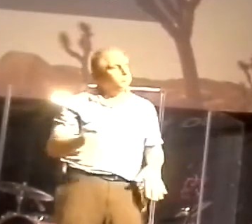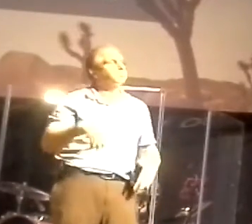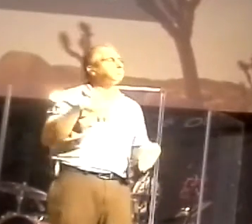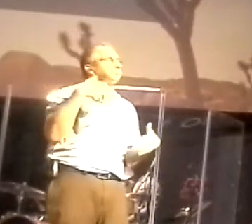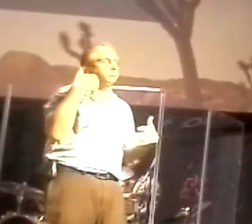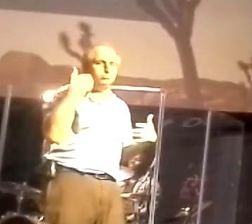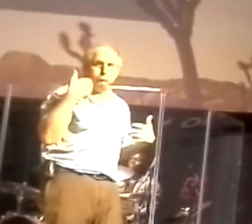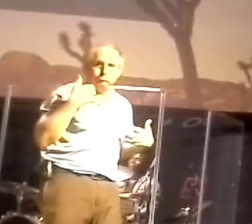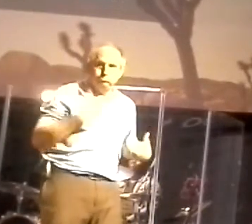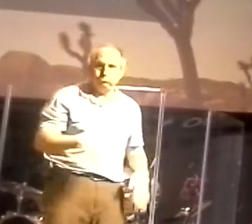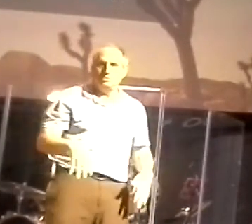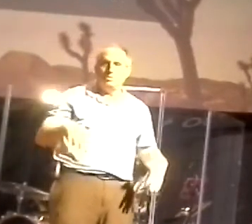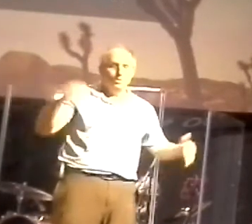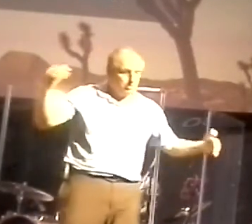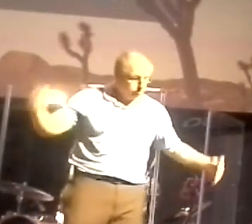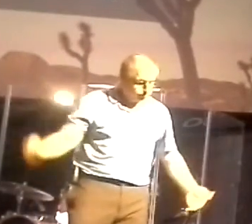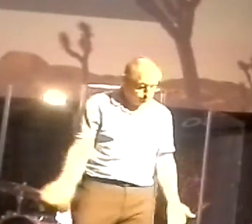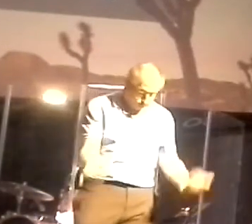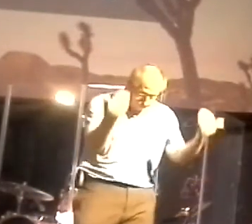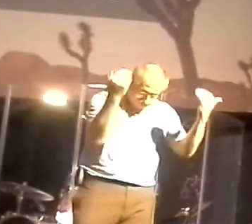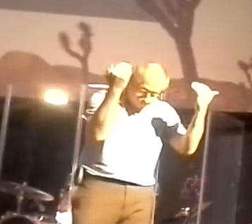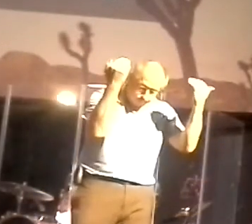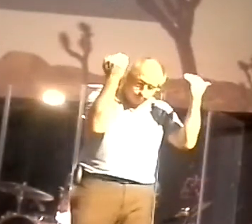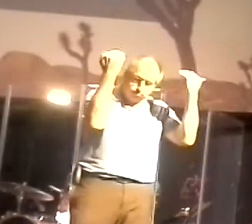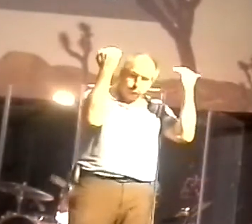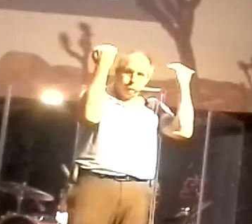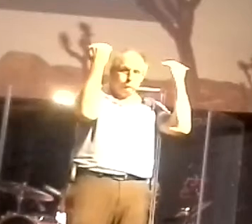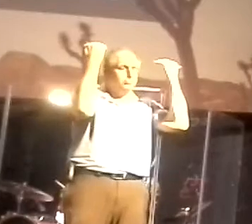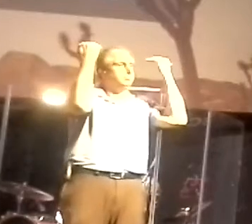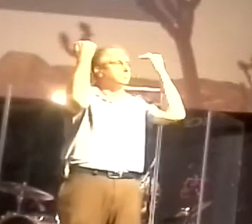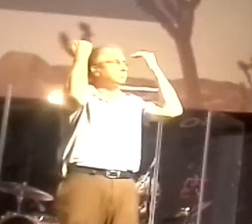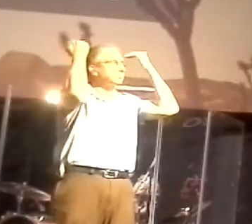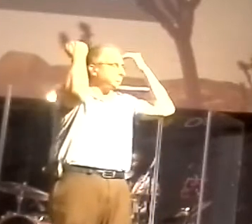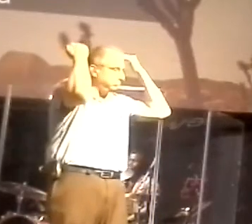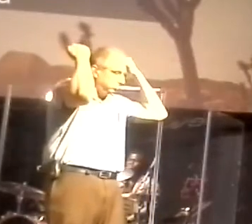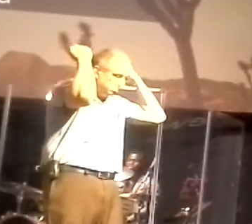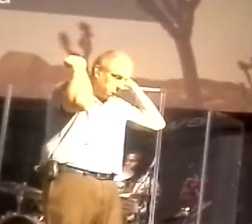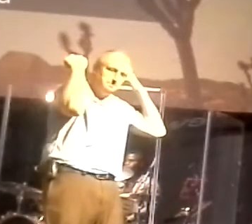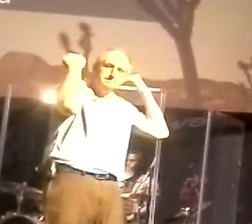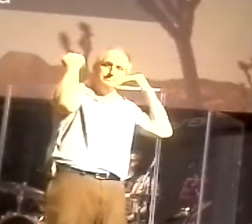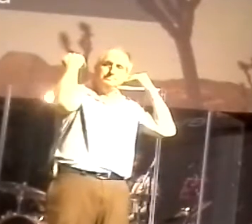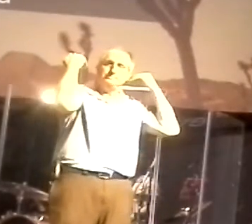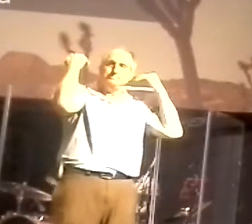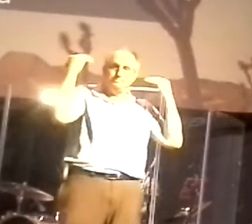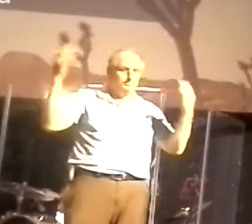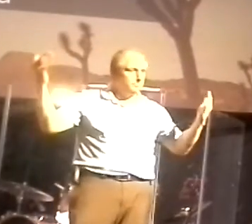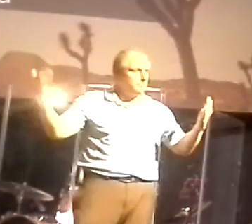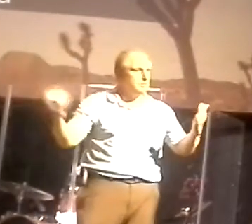She's over me.